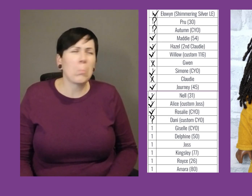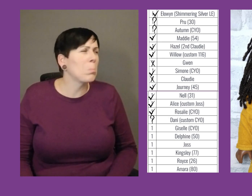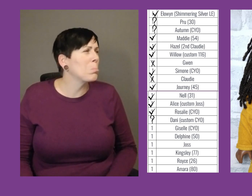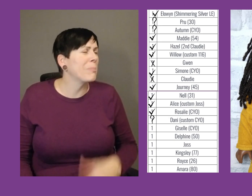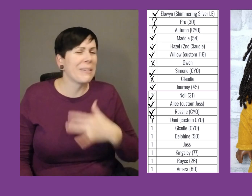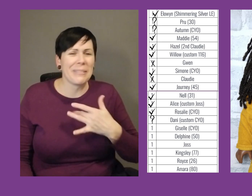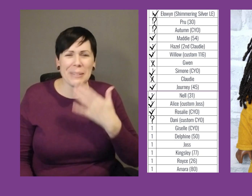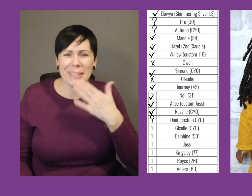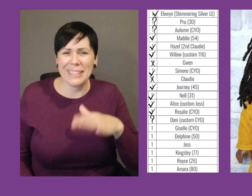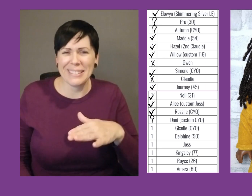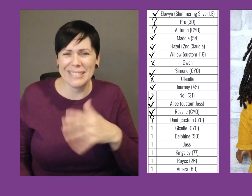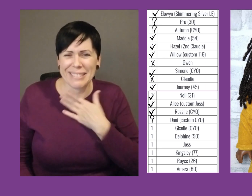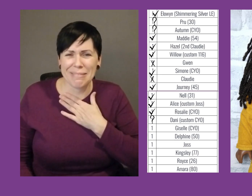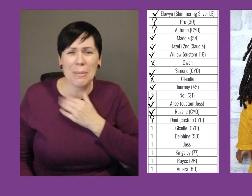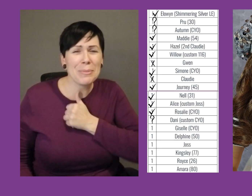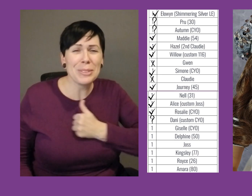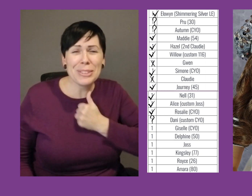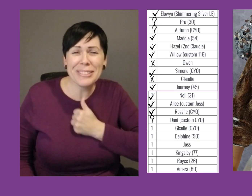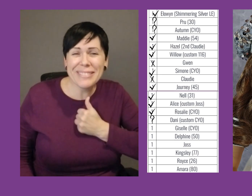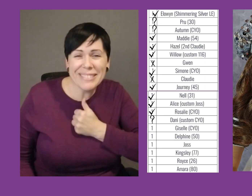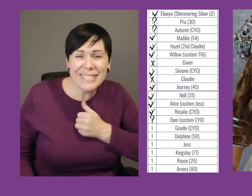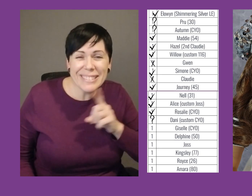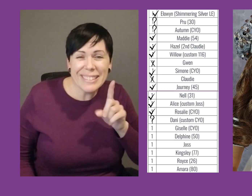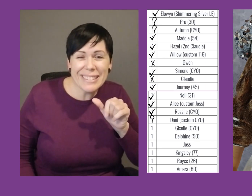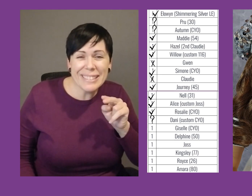that. Okay. Giselle,